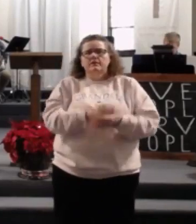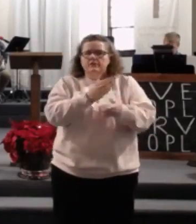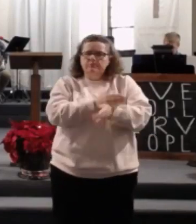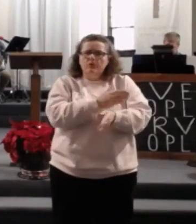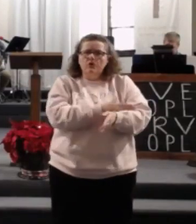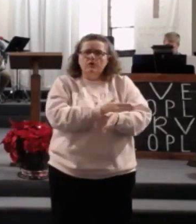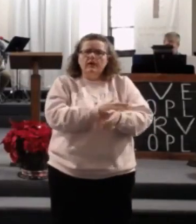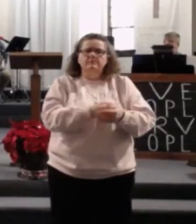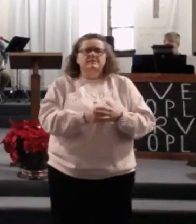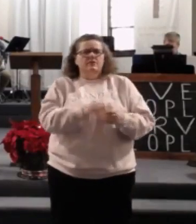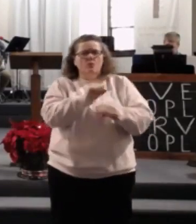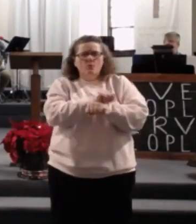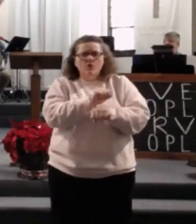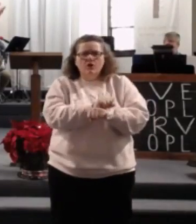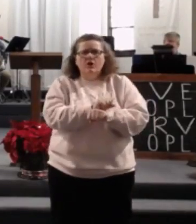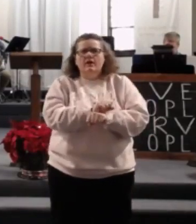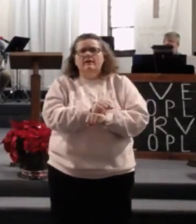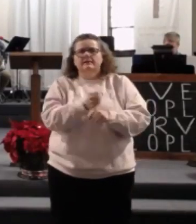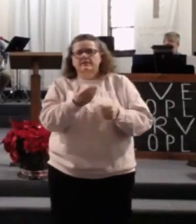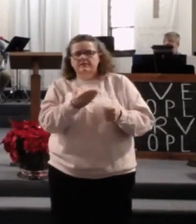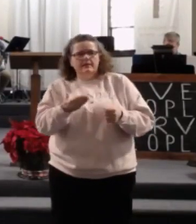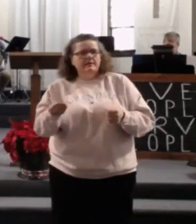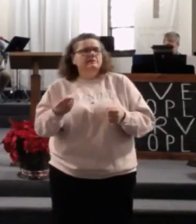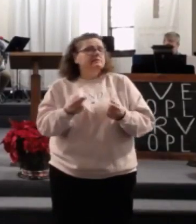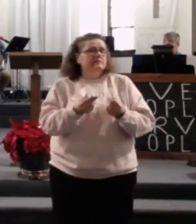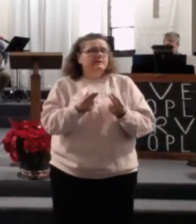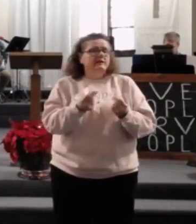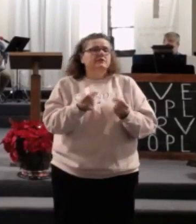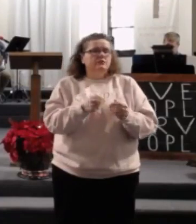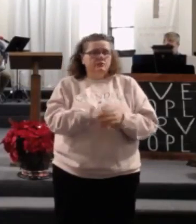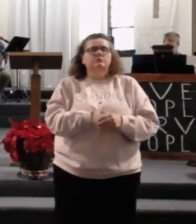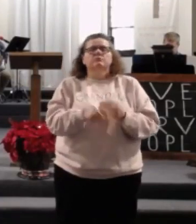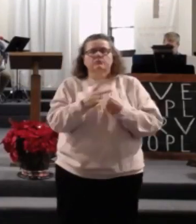and processes and wonderful things that they did.